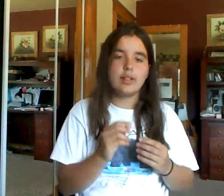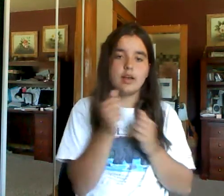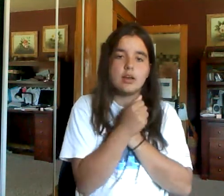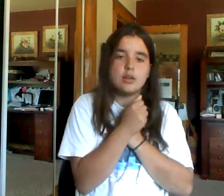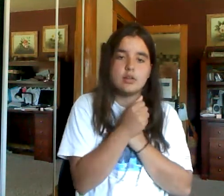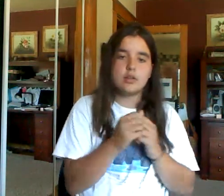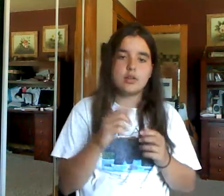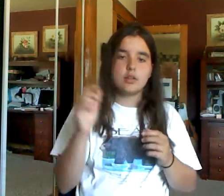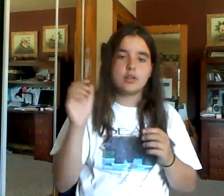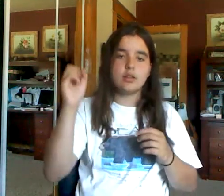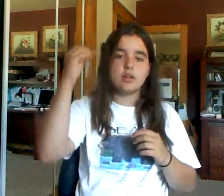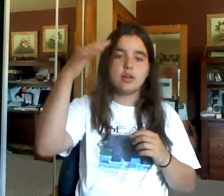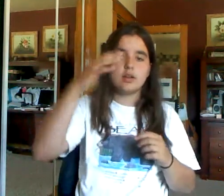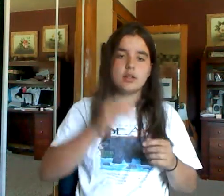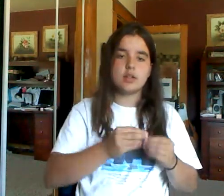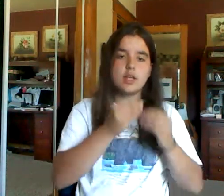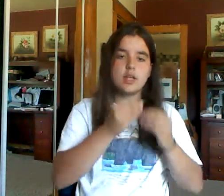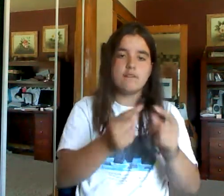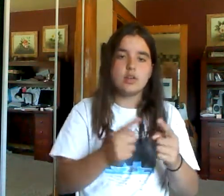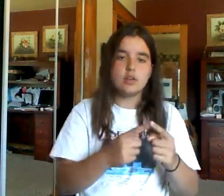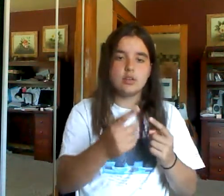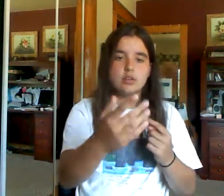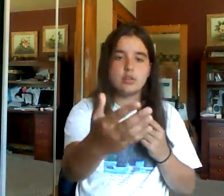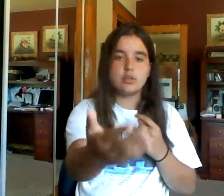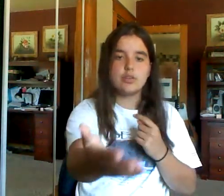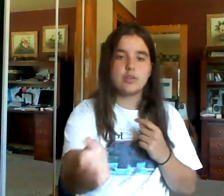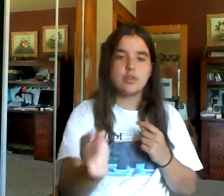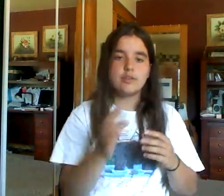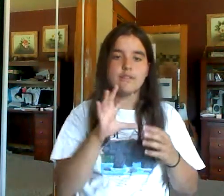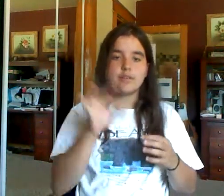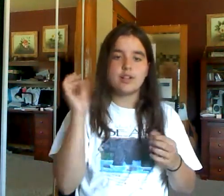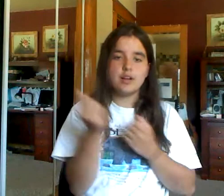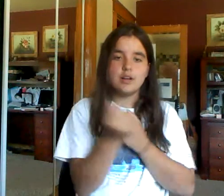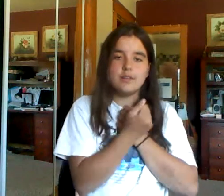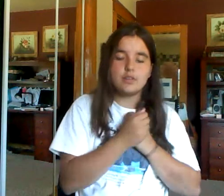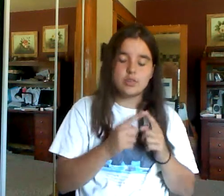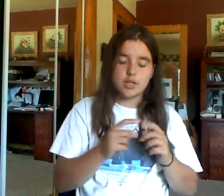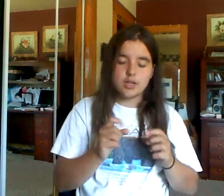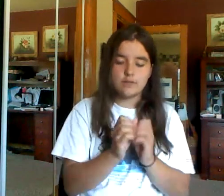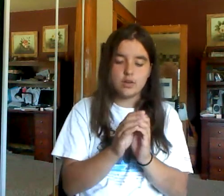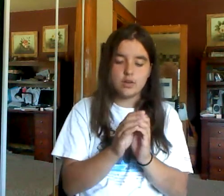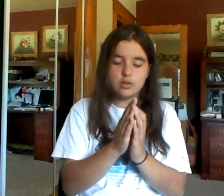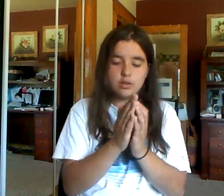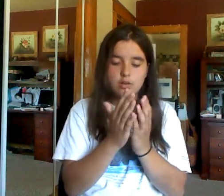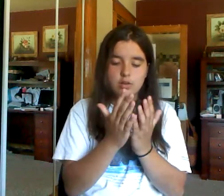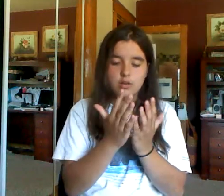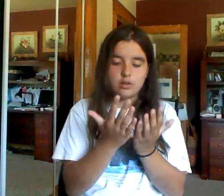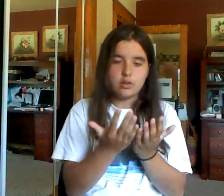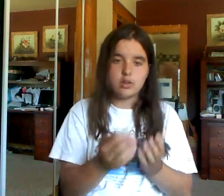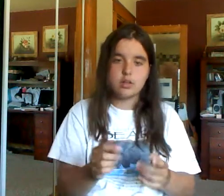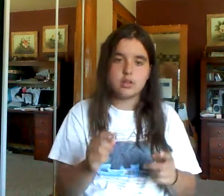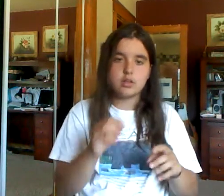minds at war, we'll the ocean go,